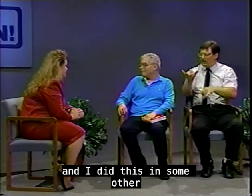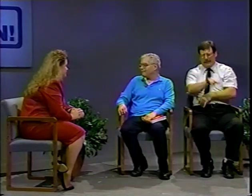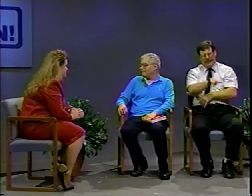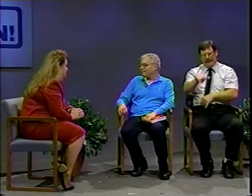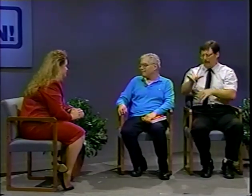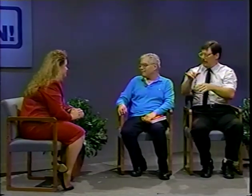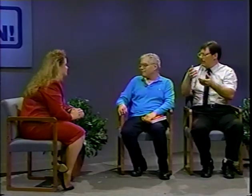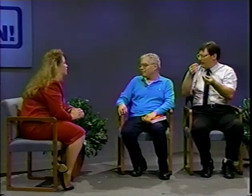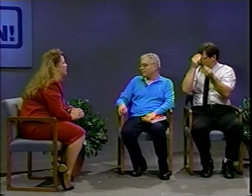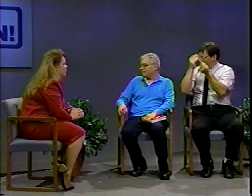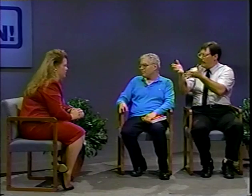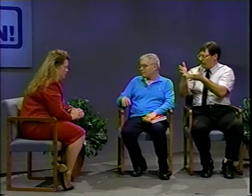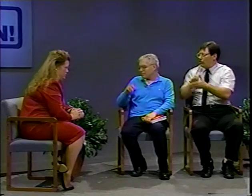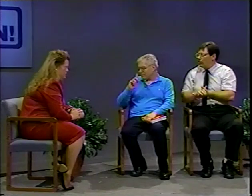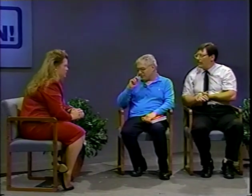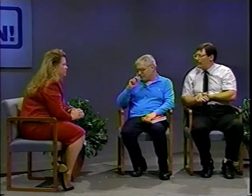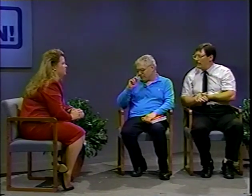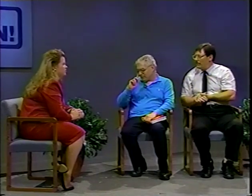interview.